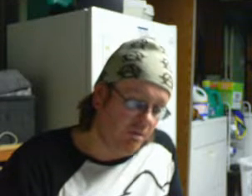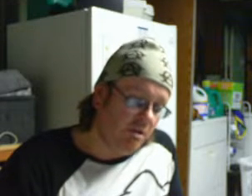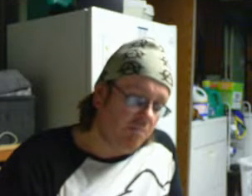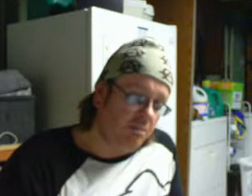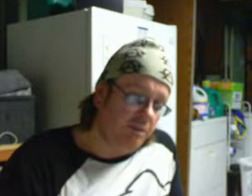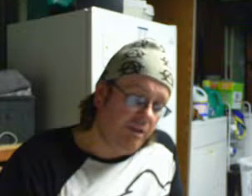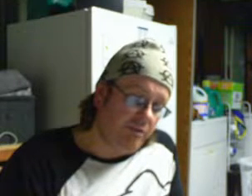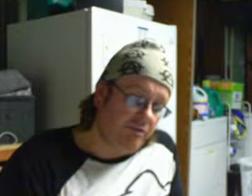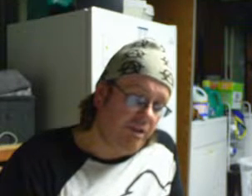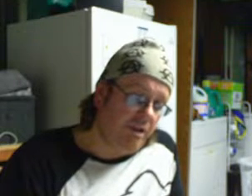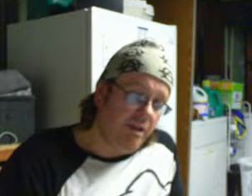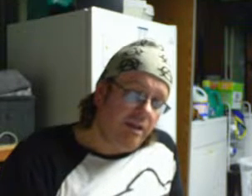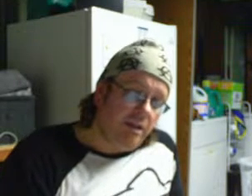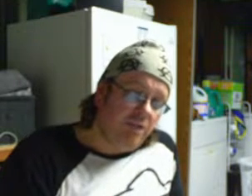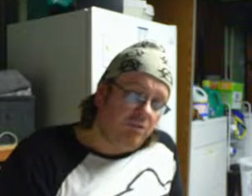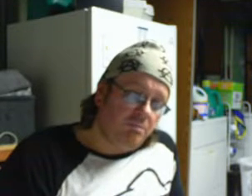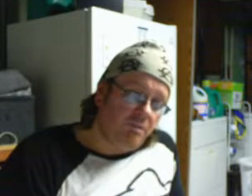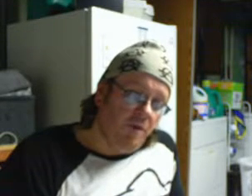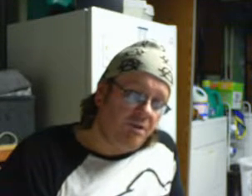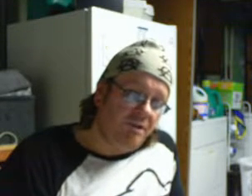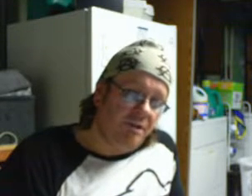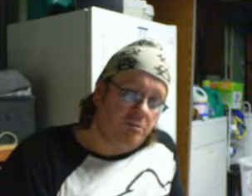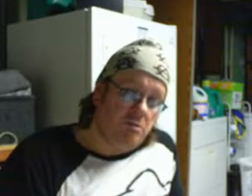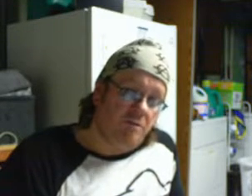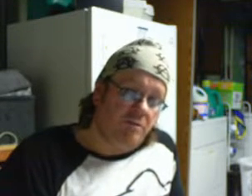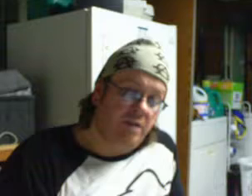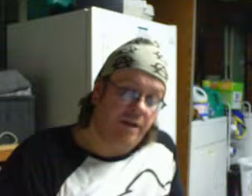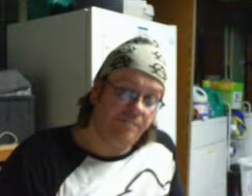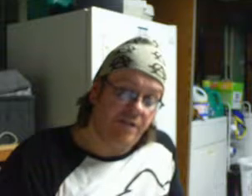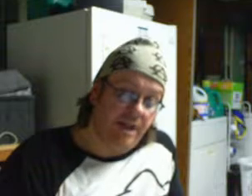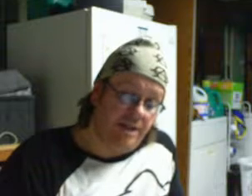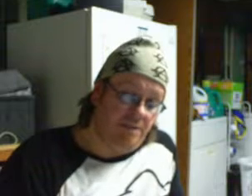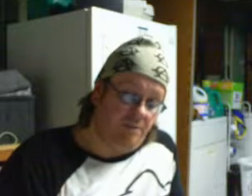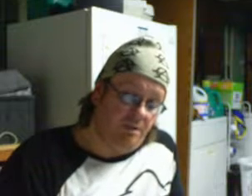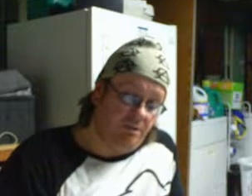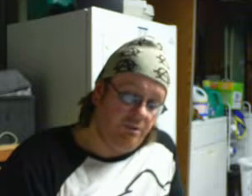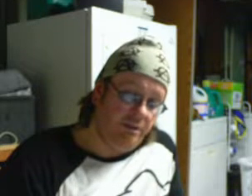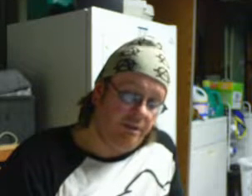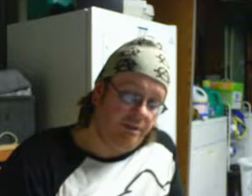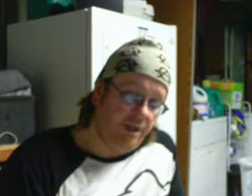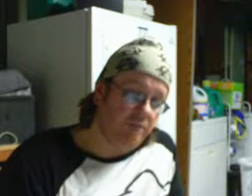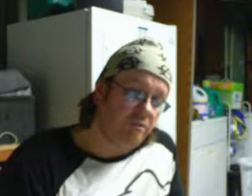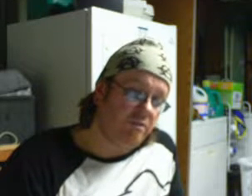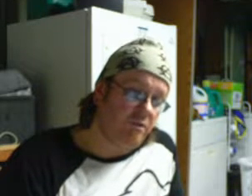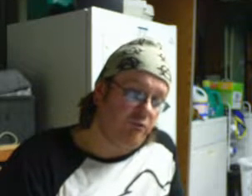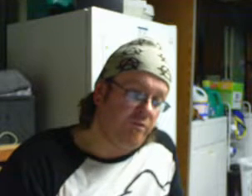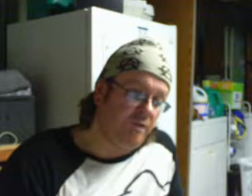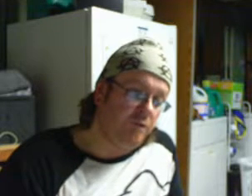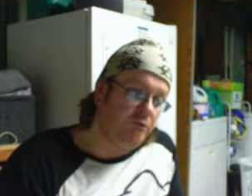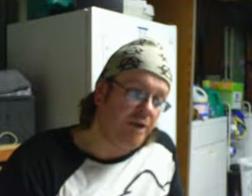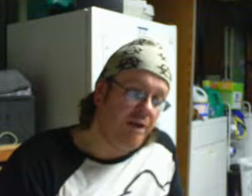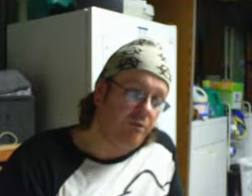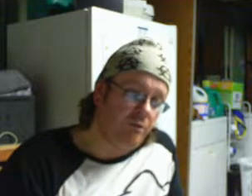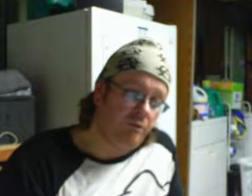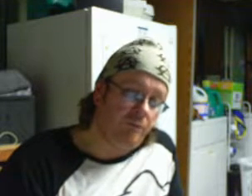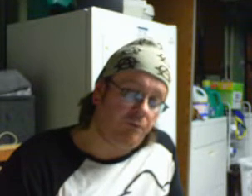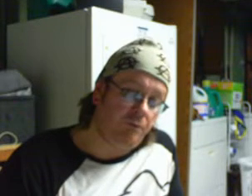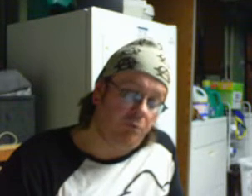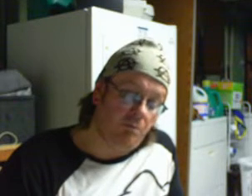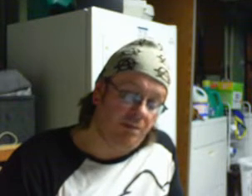But the other said, he shall belong to neither of us. Cut him in half. Then the king gave his decision. Give the child to the first woman, he